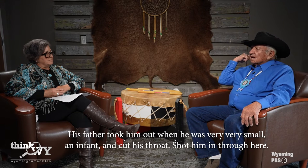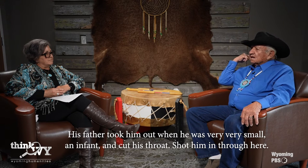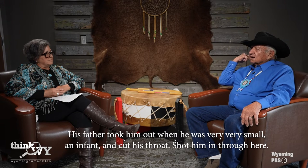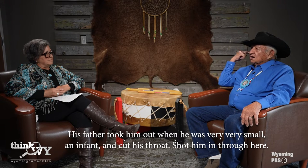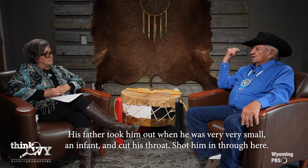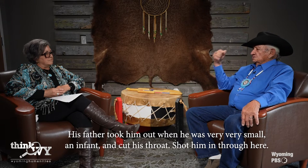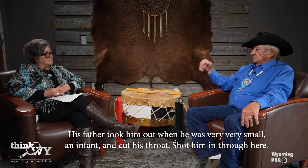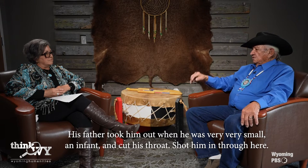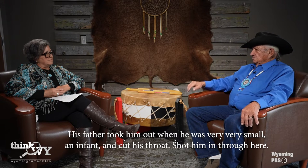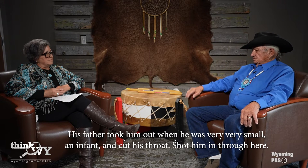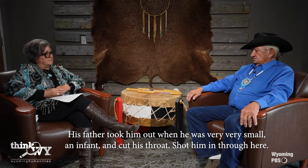Cut his throat,